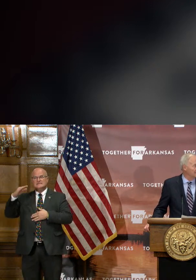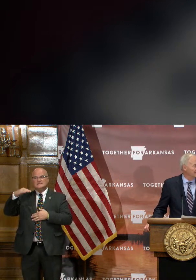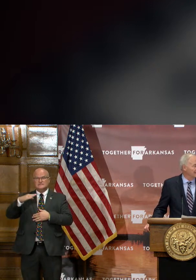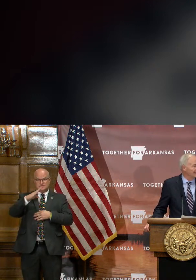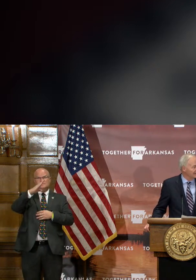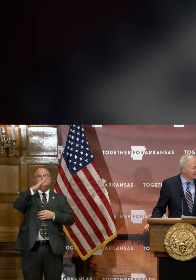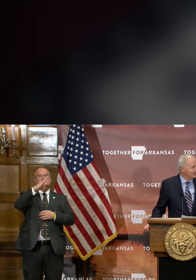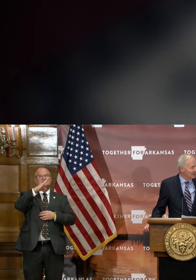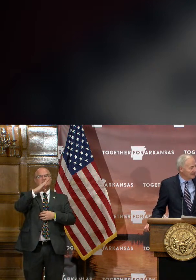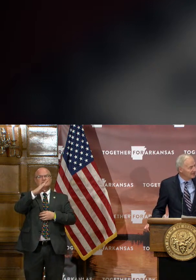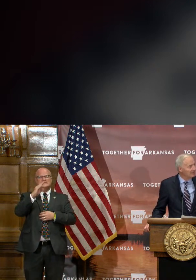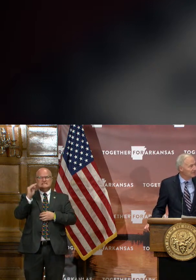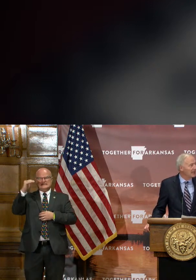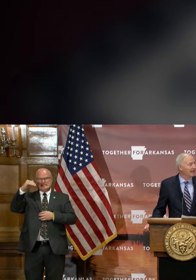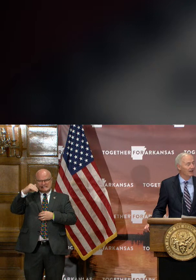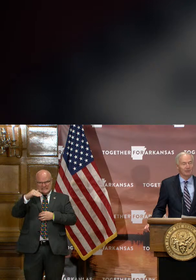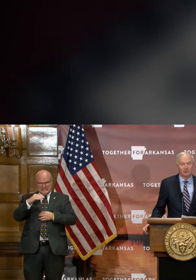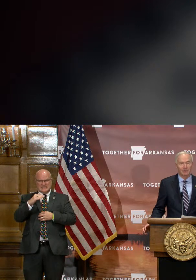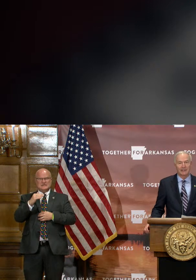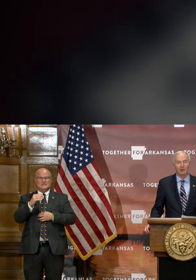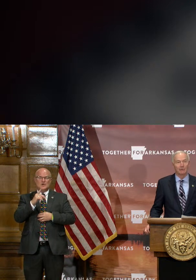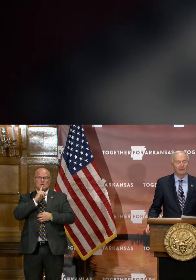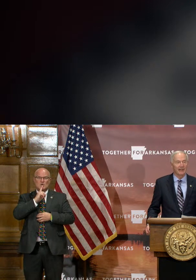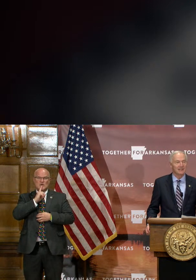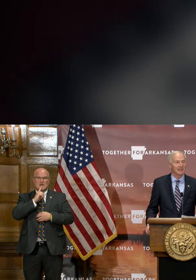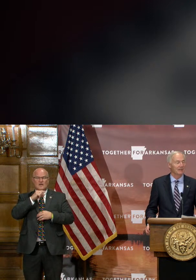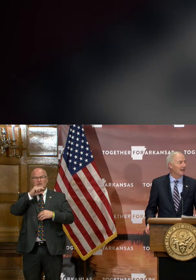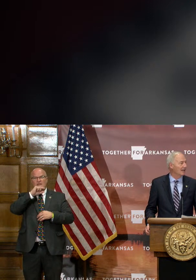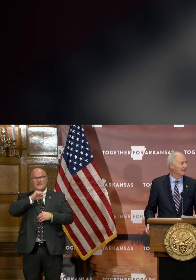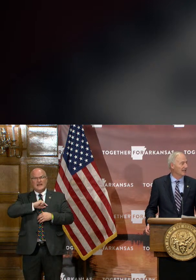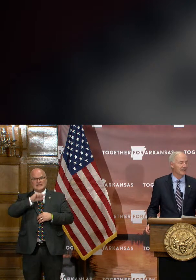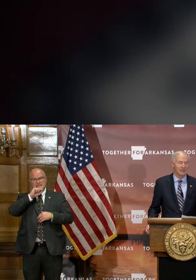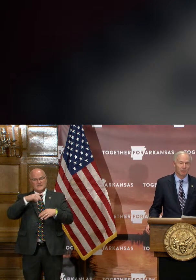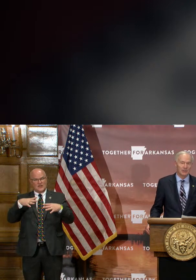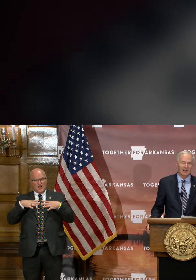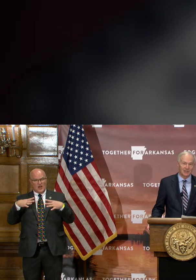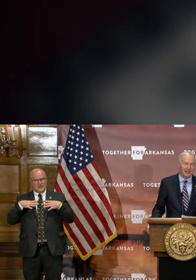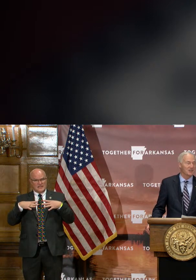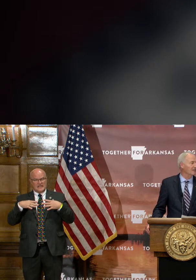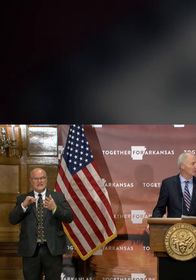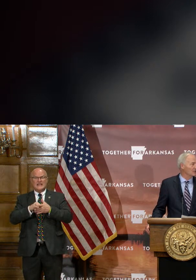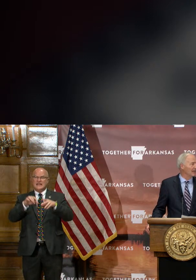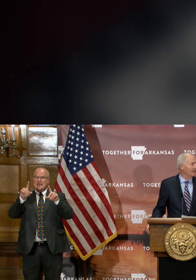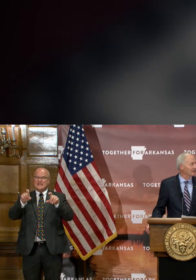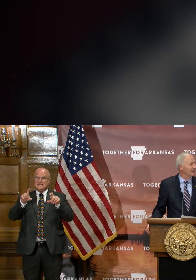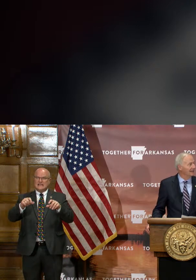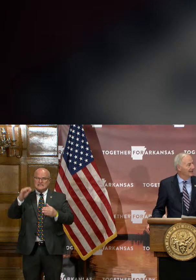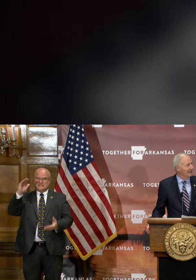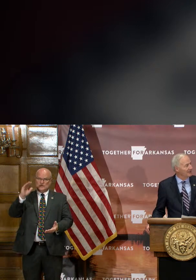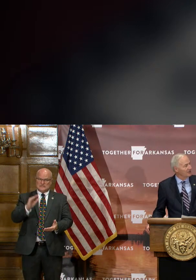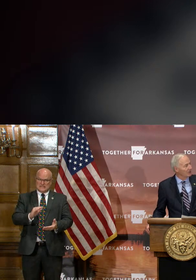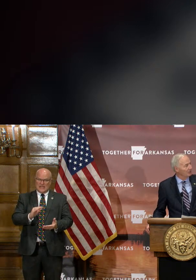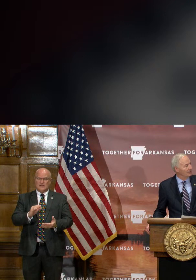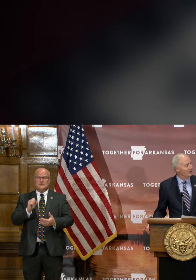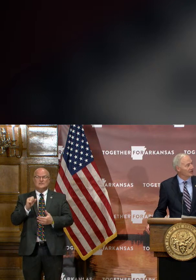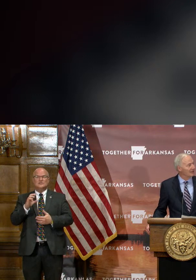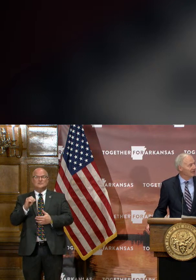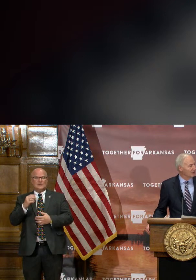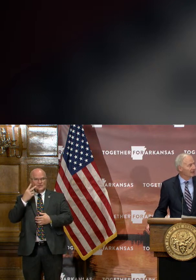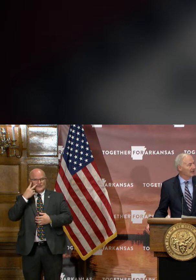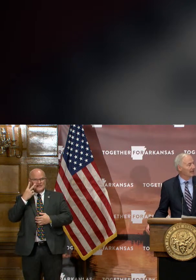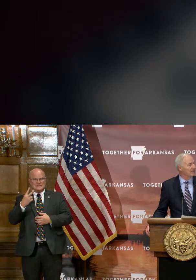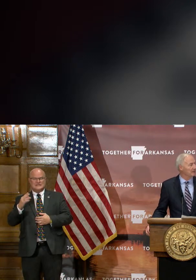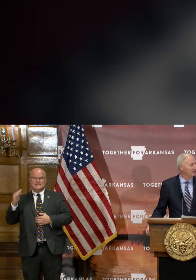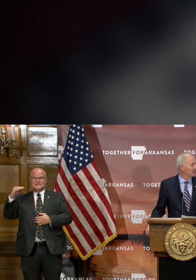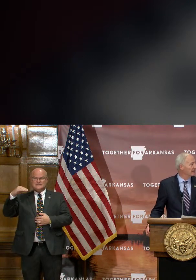up. And that dip down was really over the Thanksgiving holidays in which our testing was down. And so you can see